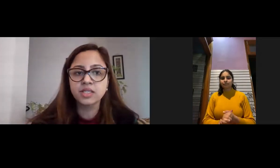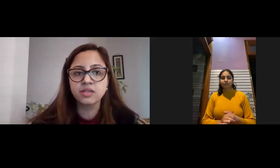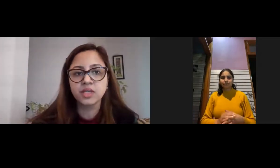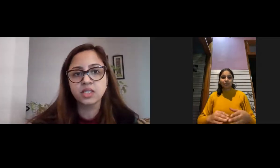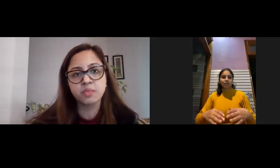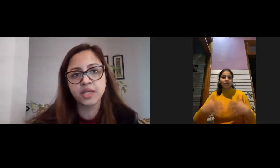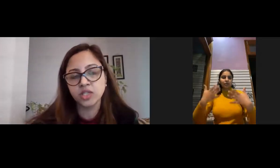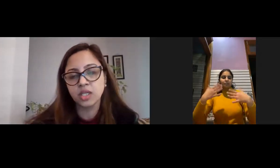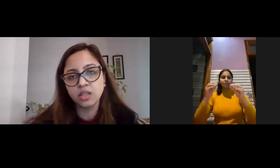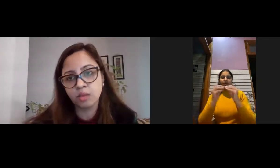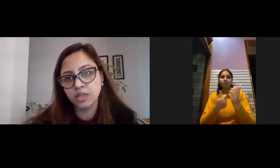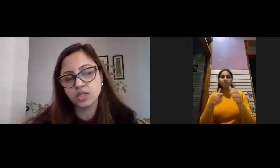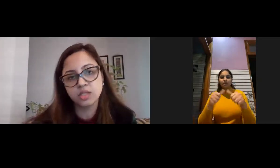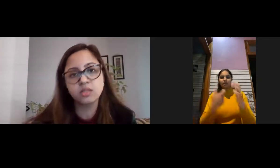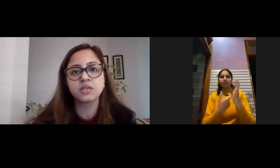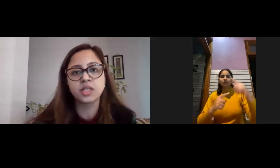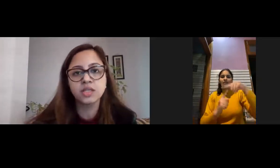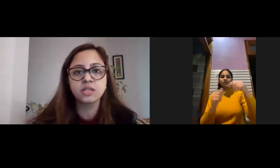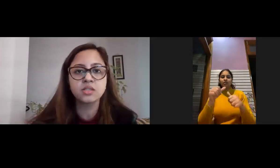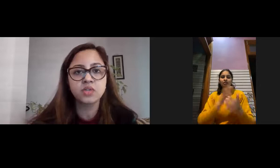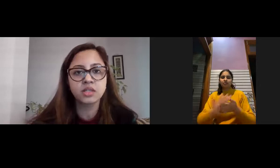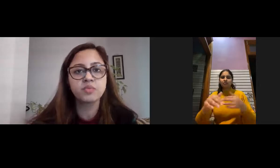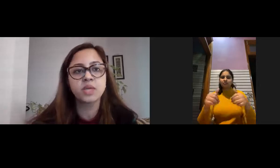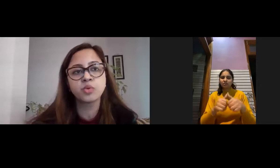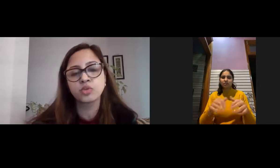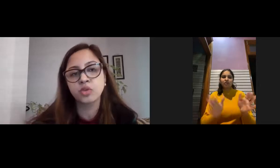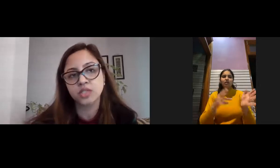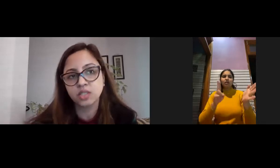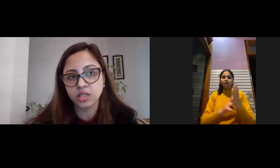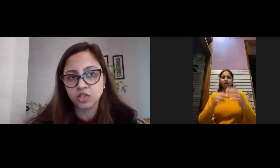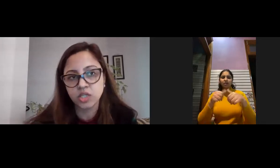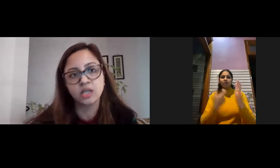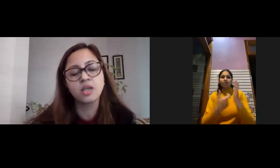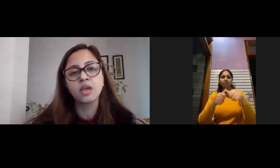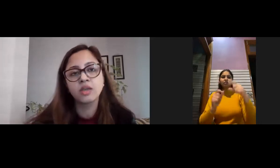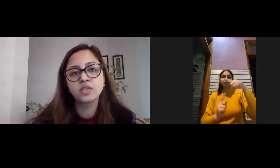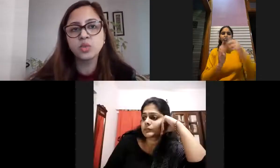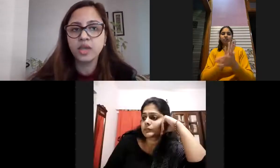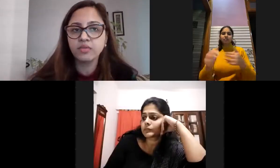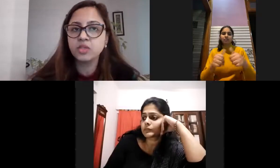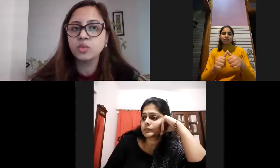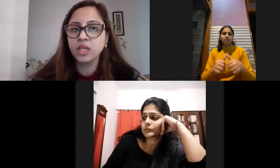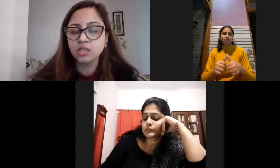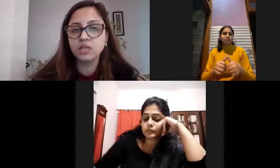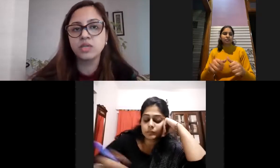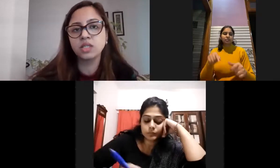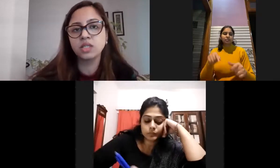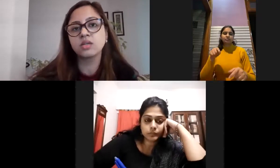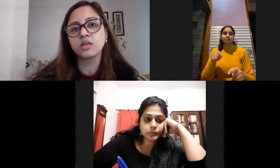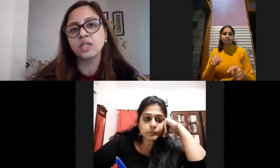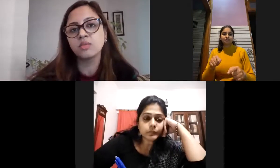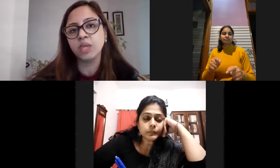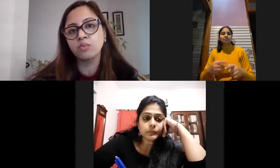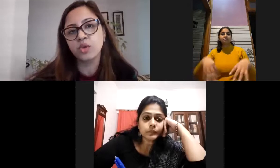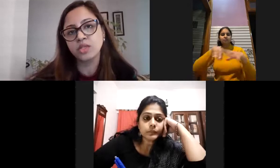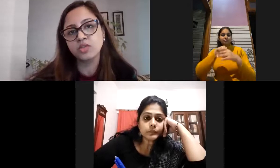character is narrated by Jane, the omniscient narrator, and constructed by both Rochester and Jane. There's no effort to integrate